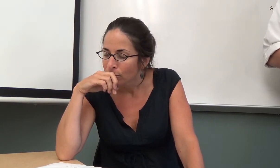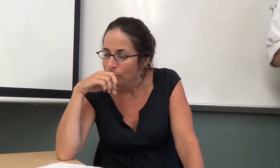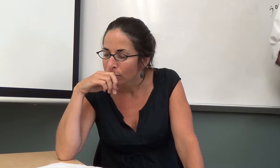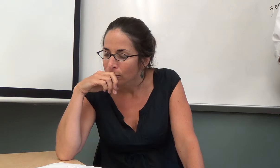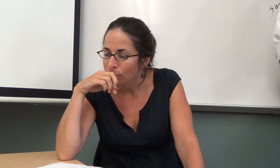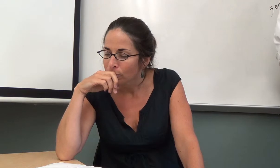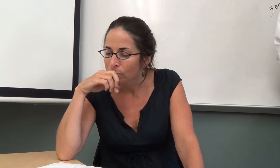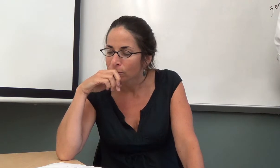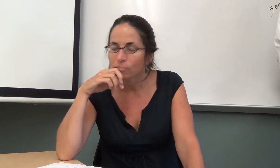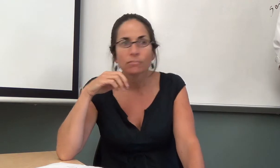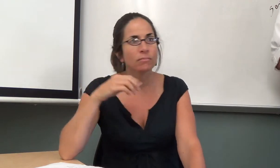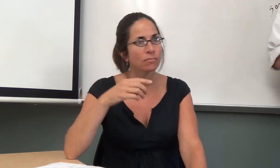Sandra, do you think it's a verb?